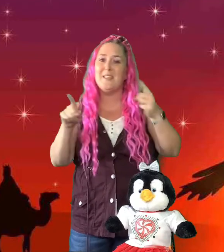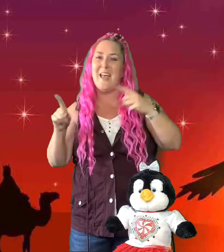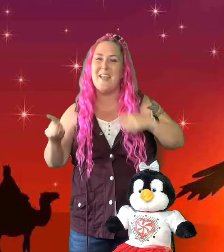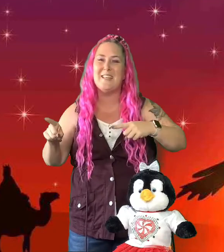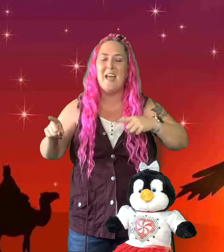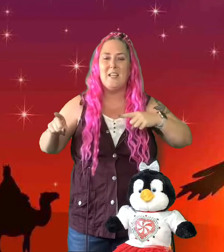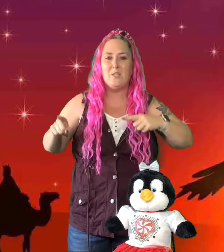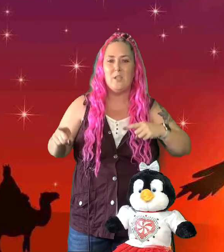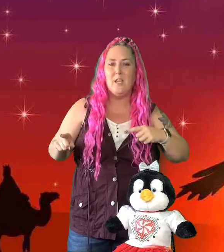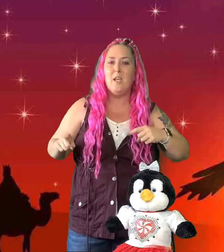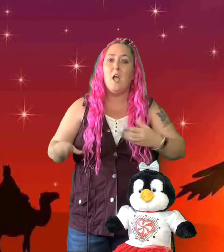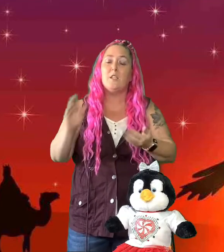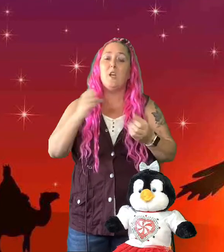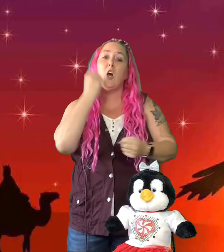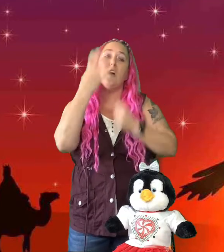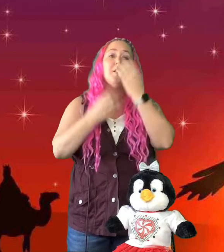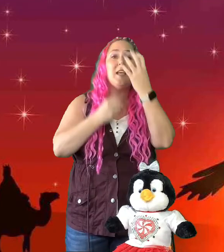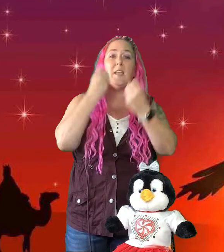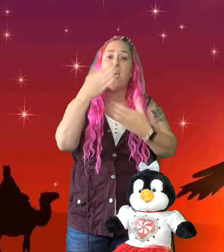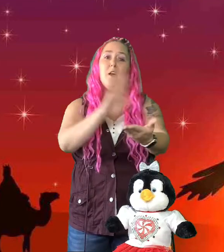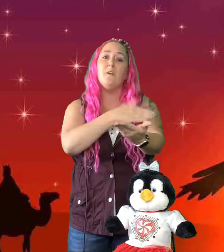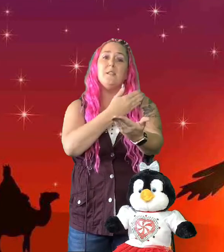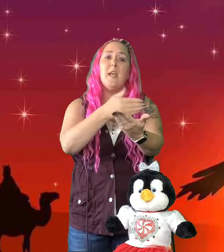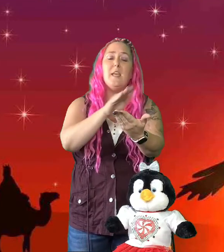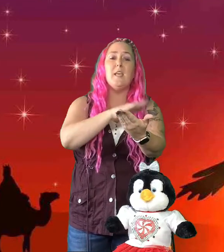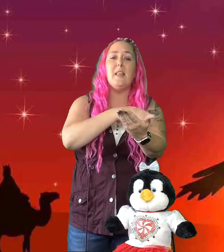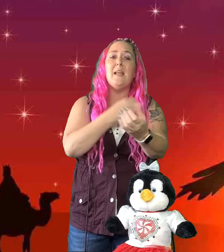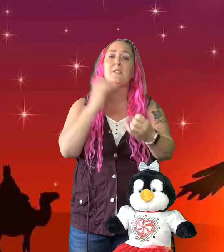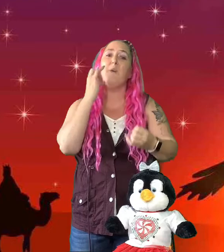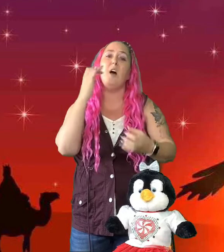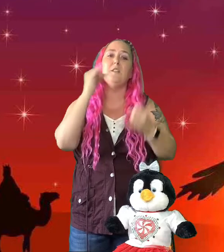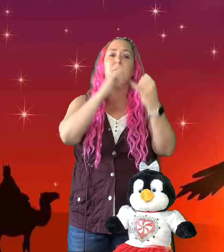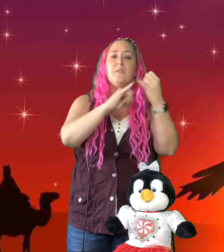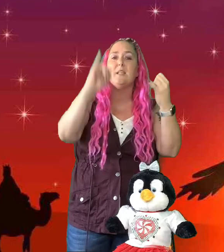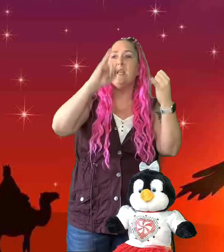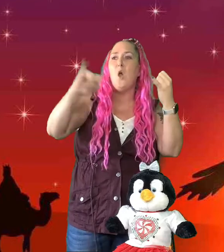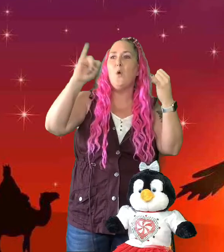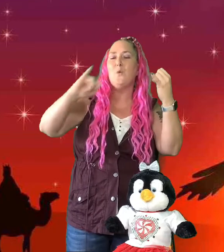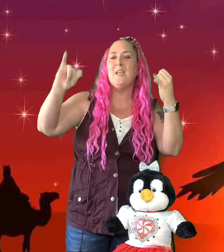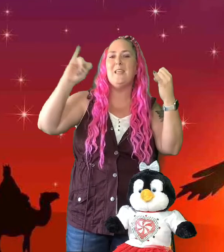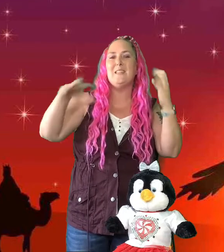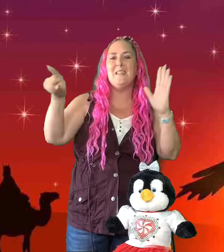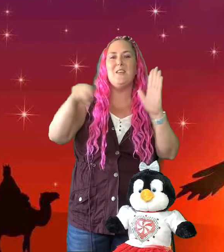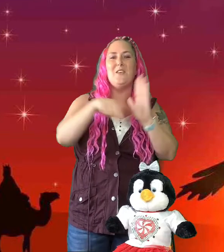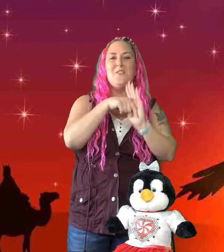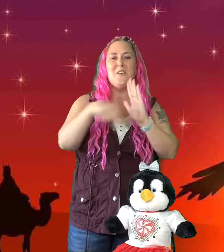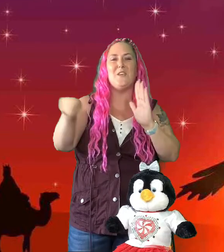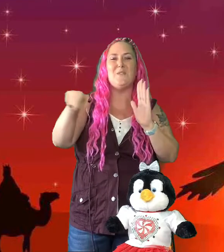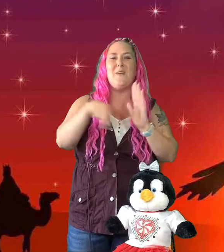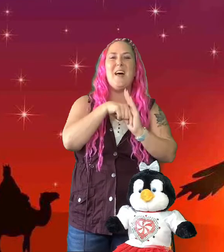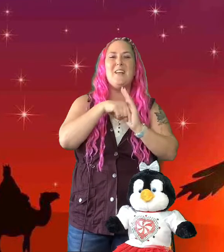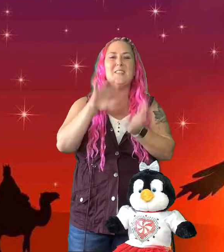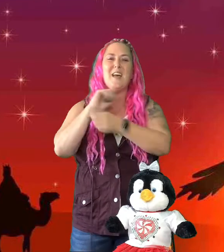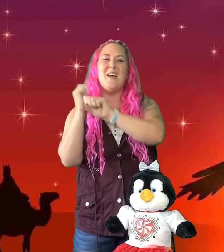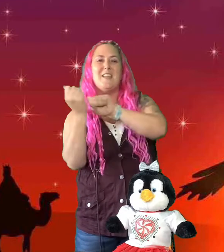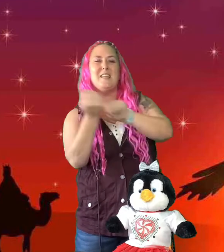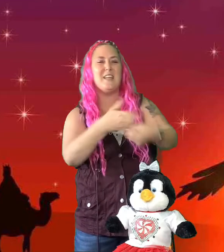attend, singing songs and carols, hanging lights for all to see, ringing silver bells, cutting